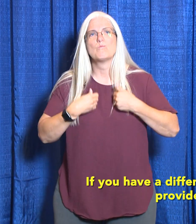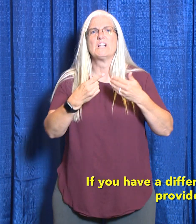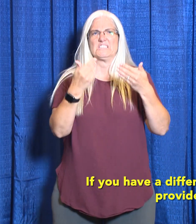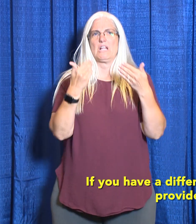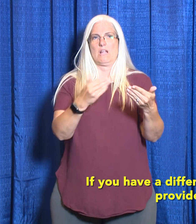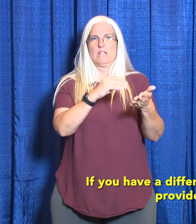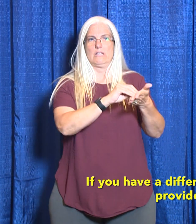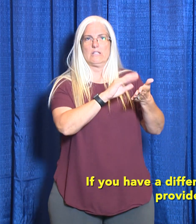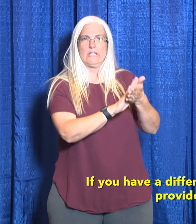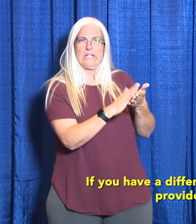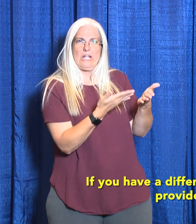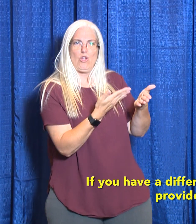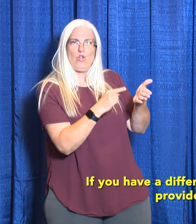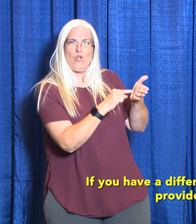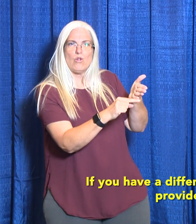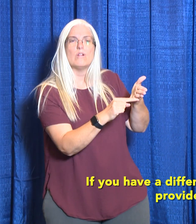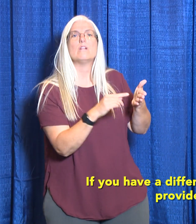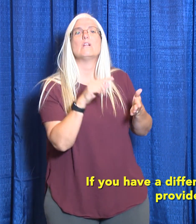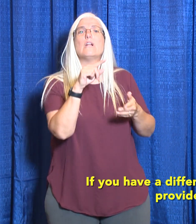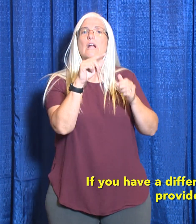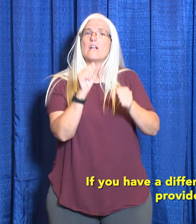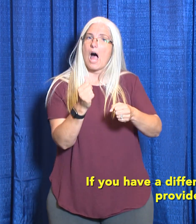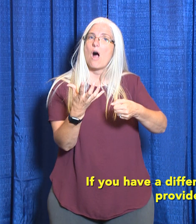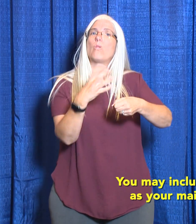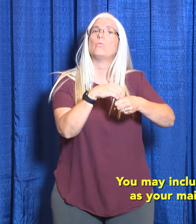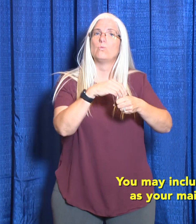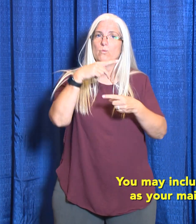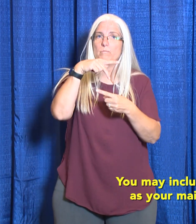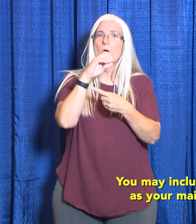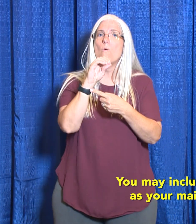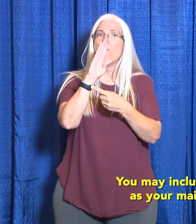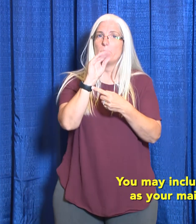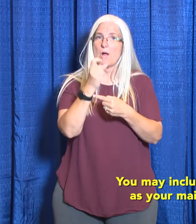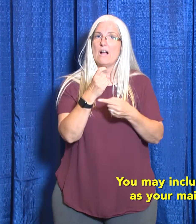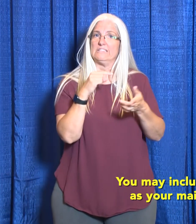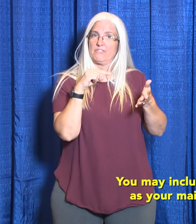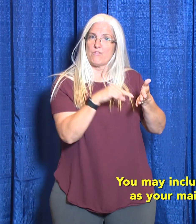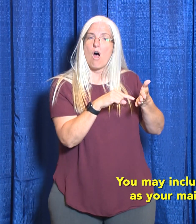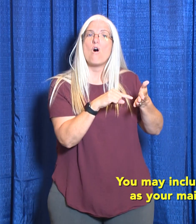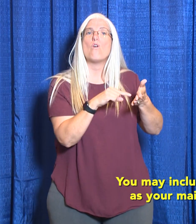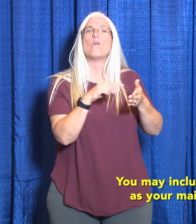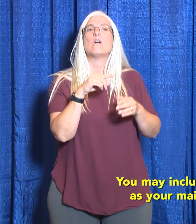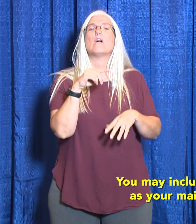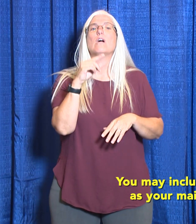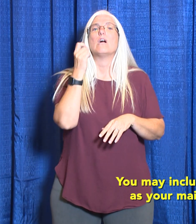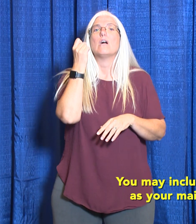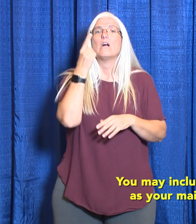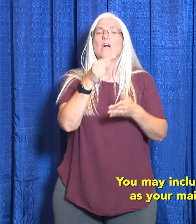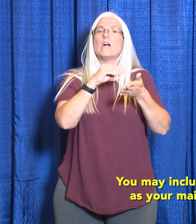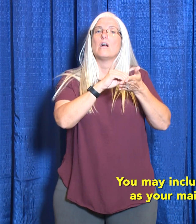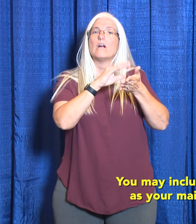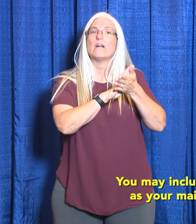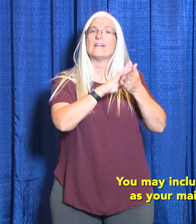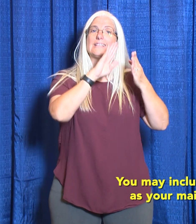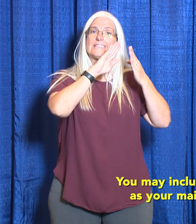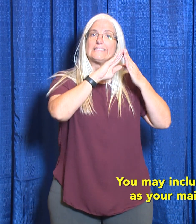You may include a P.O. Box number as your mailing address. Write the city, state, zip code, and foreign country